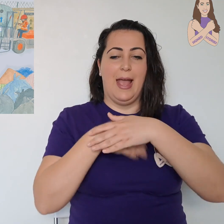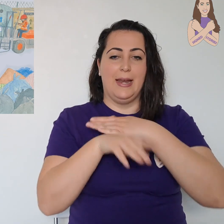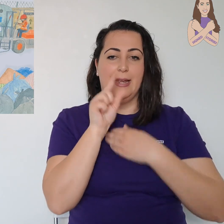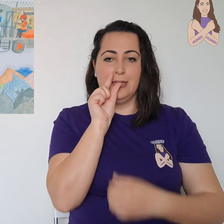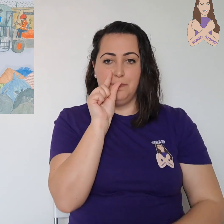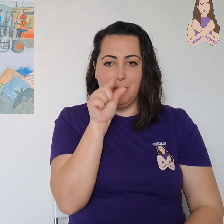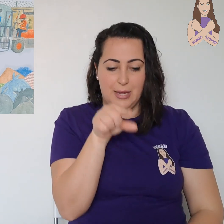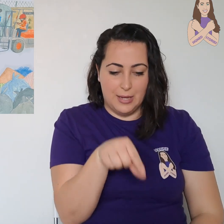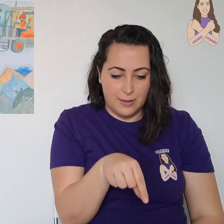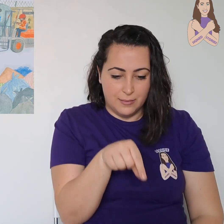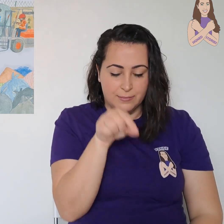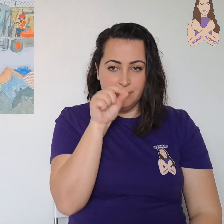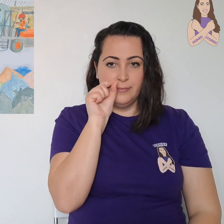in his beak.